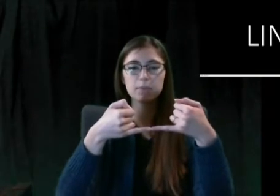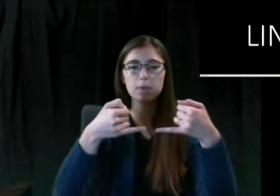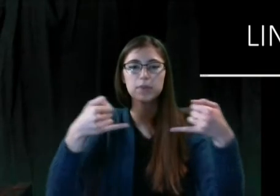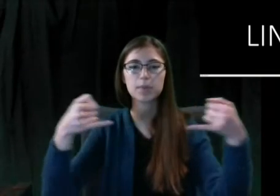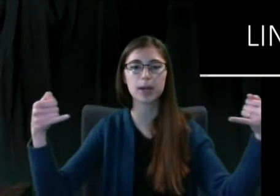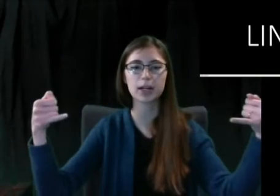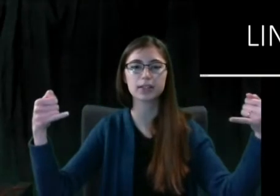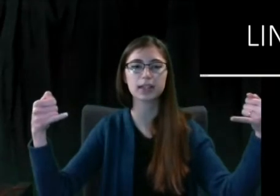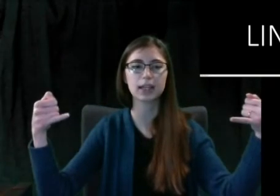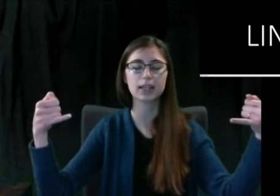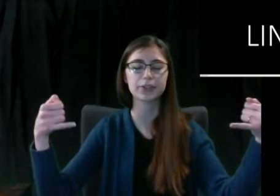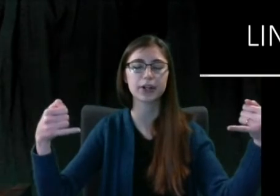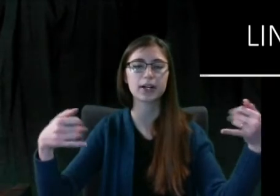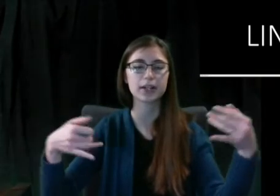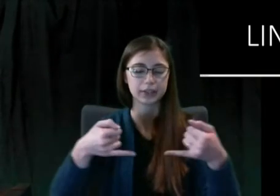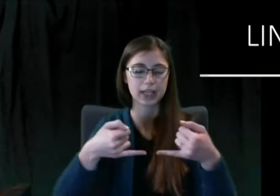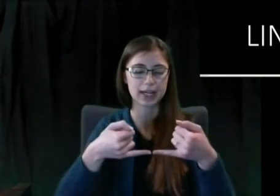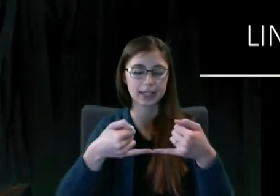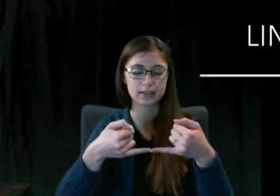them apart and draw the line.